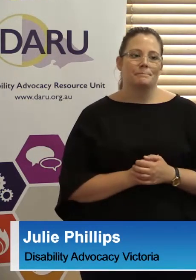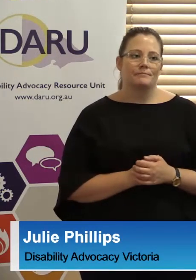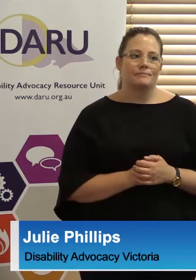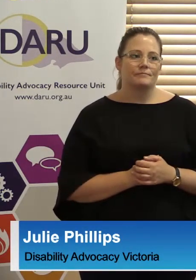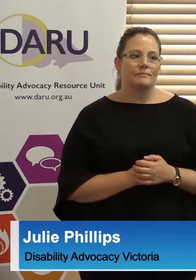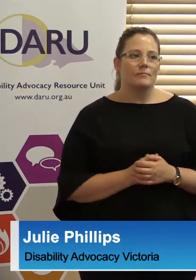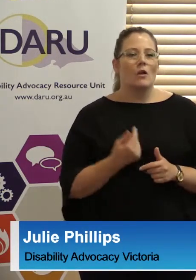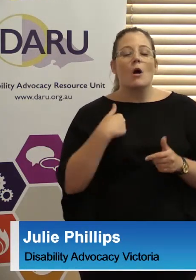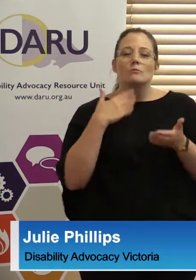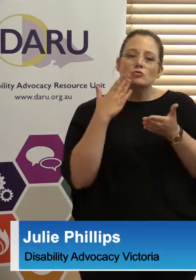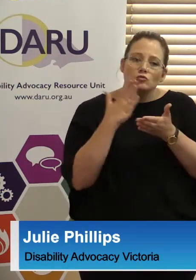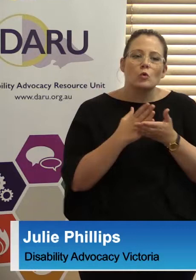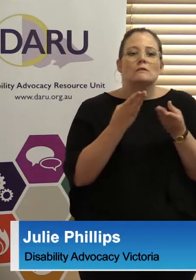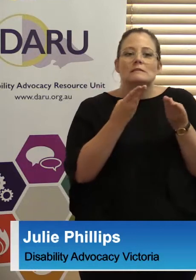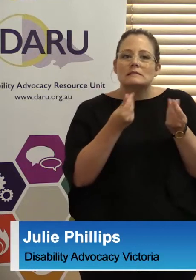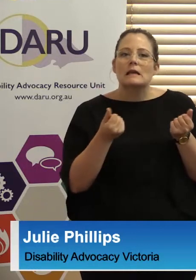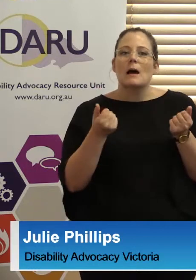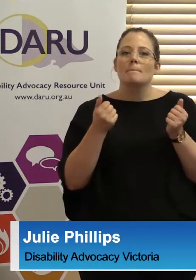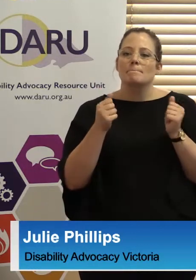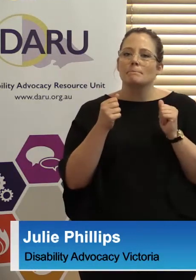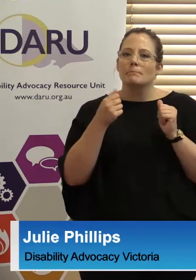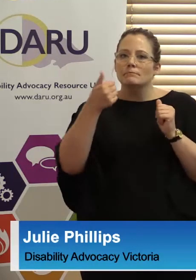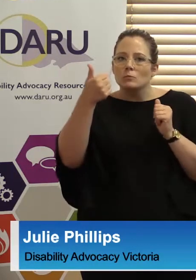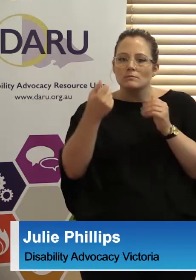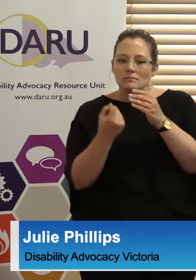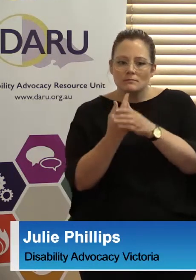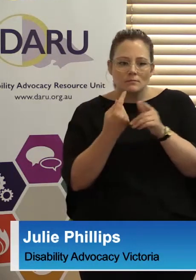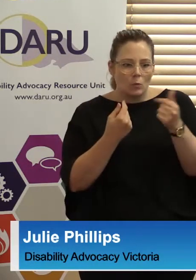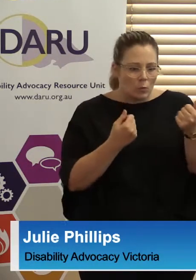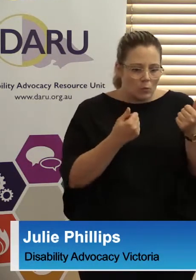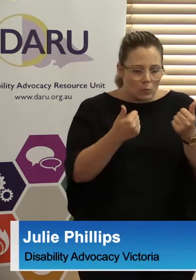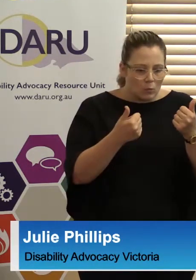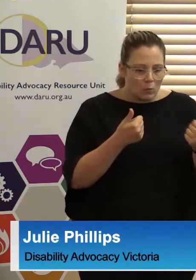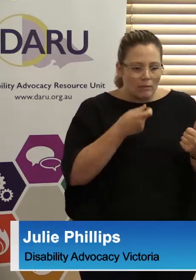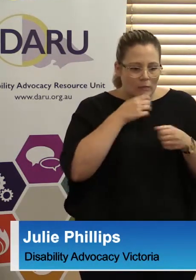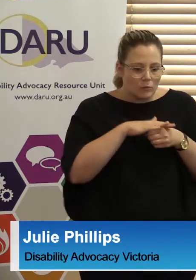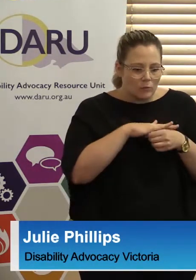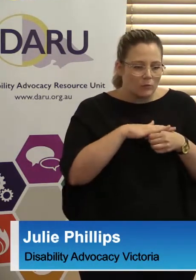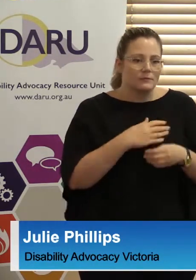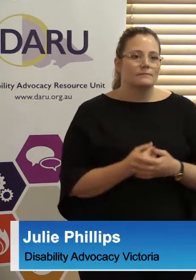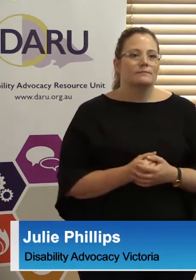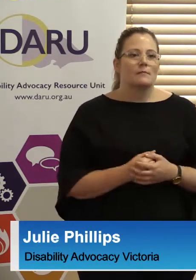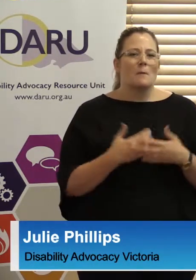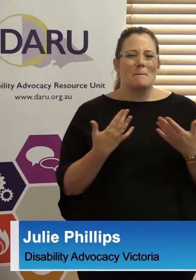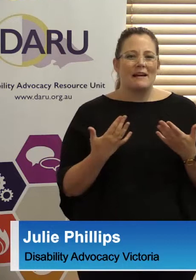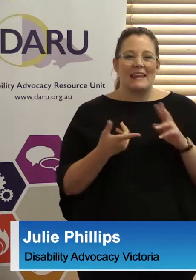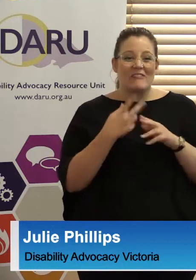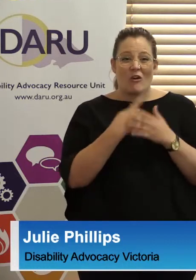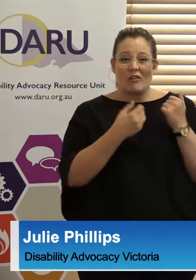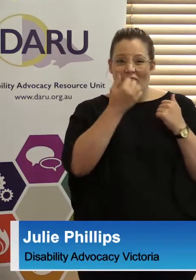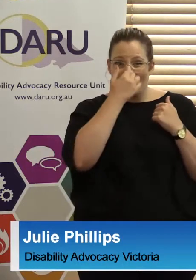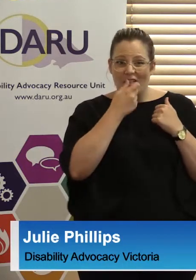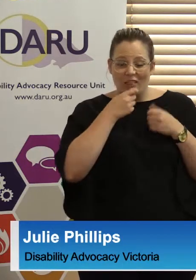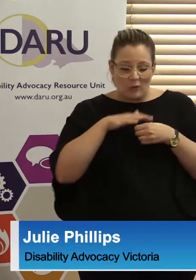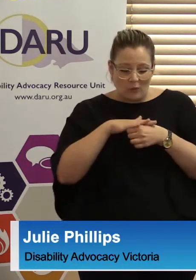little tiny pockets in some states that do well, but I guess there's no point in relying upon pockets. We really should